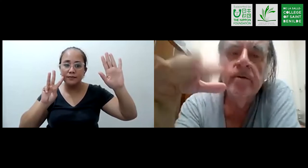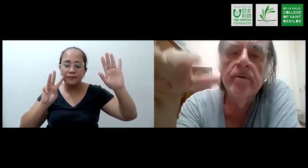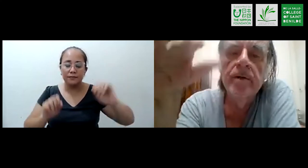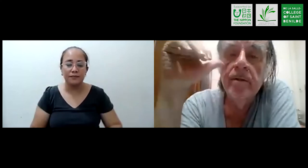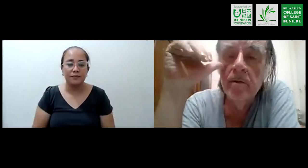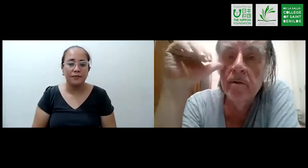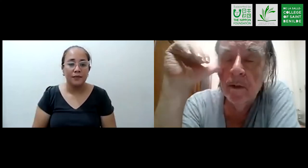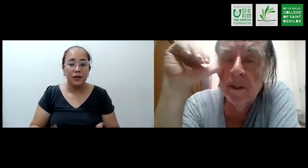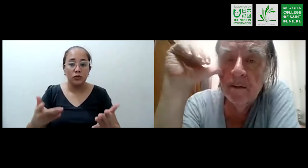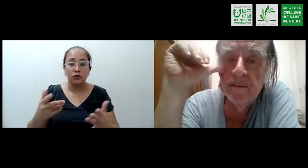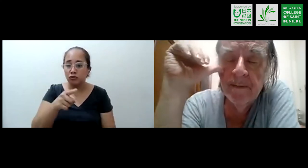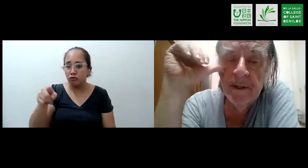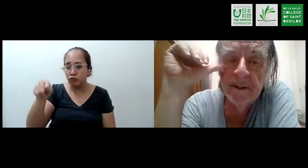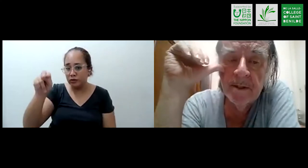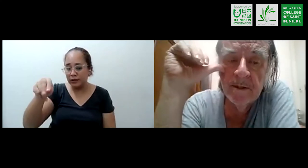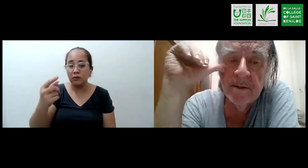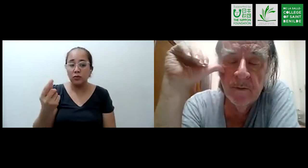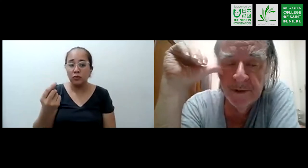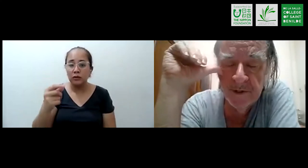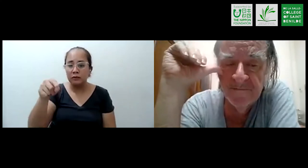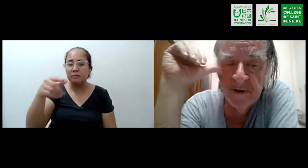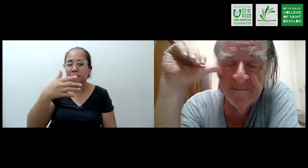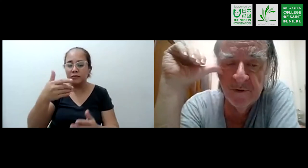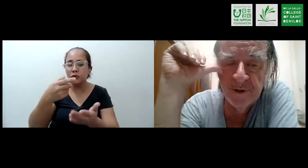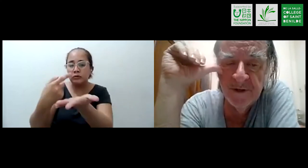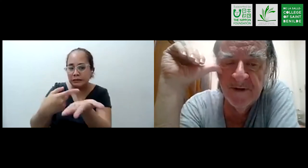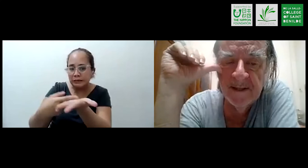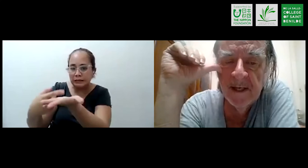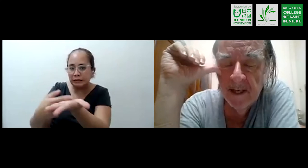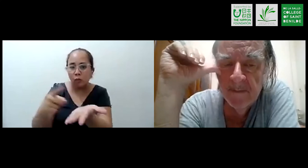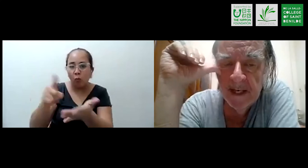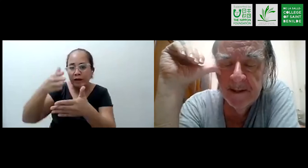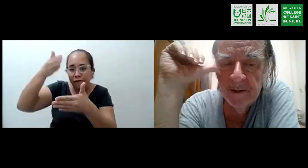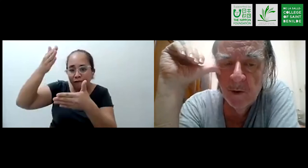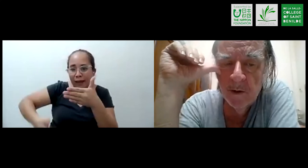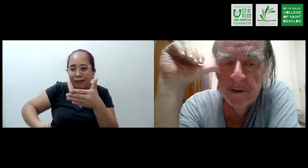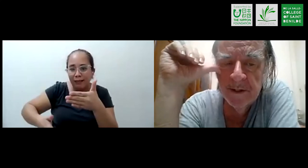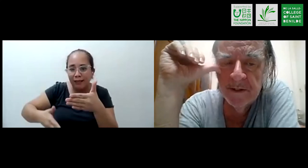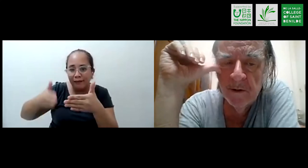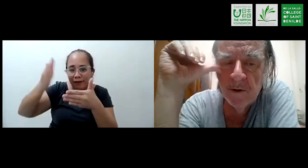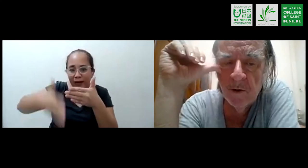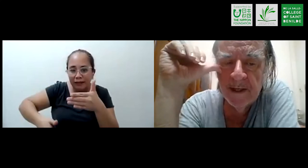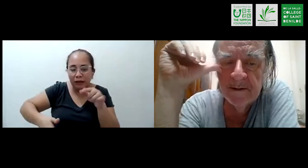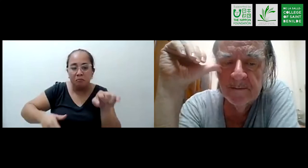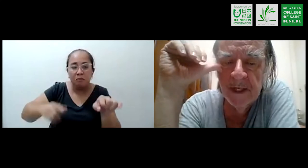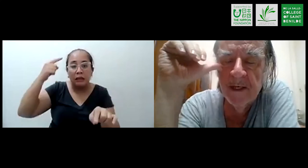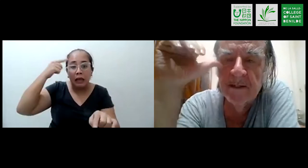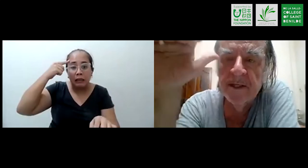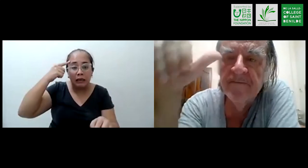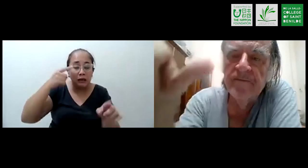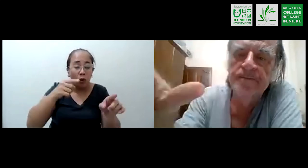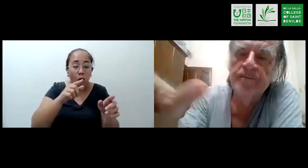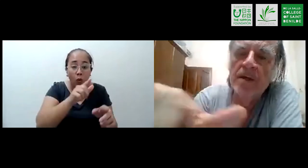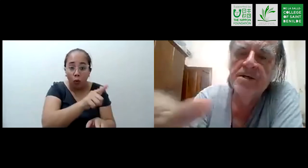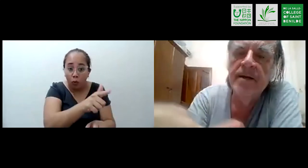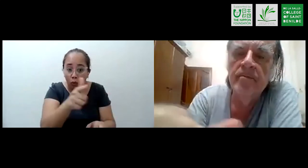okay, so you need to maybe discuss which is the final version of that. But I think the order is still correct because